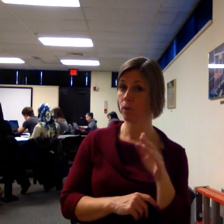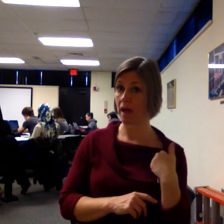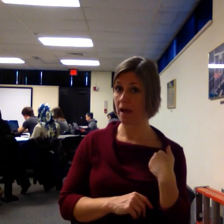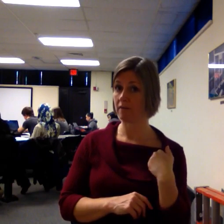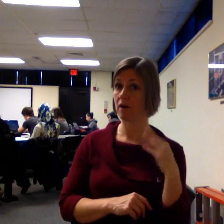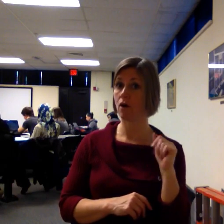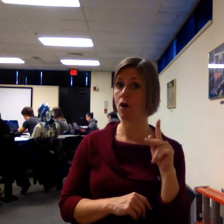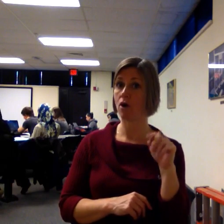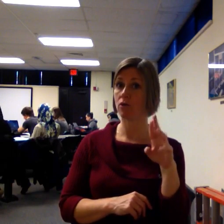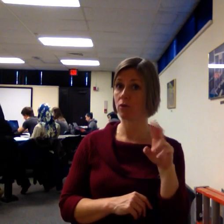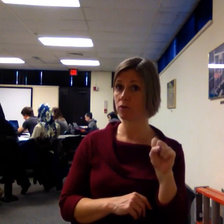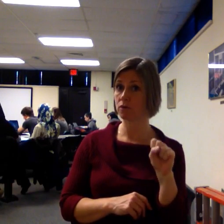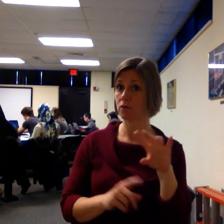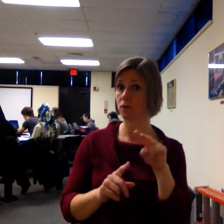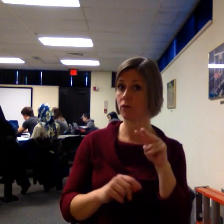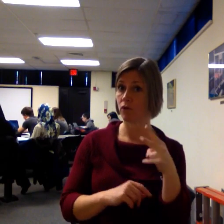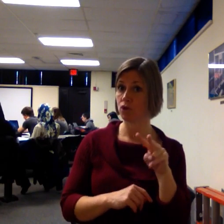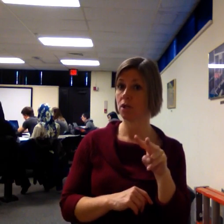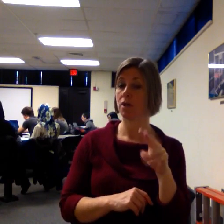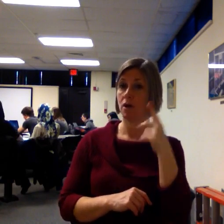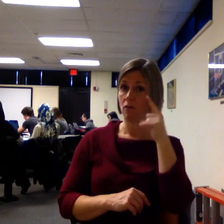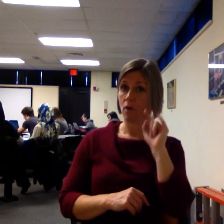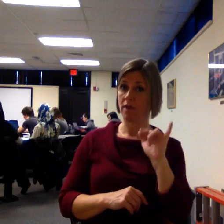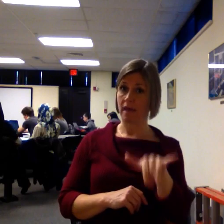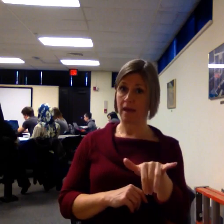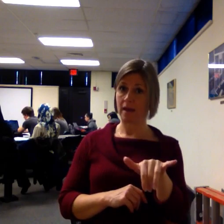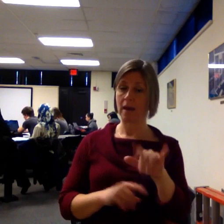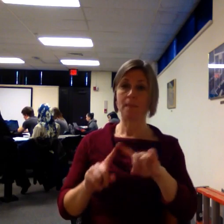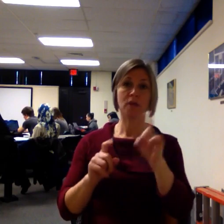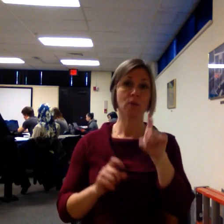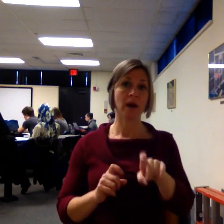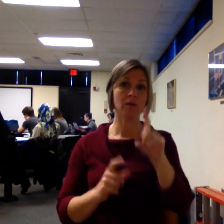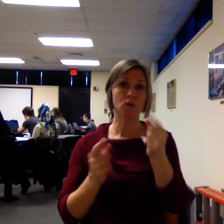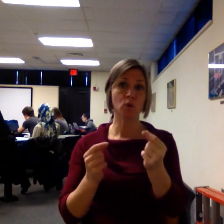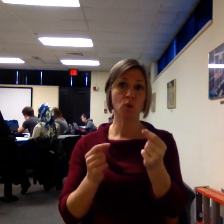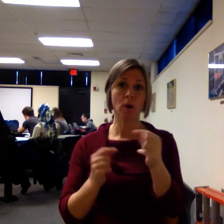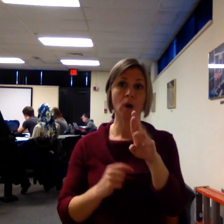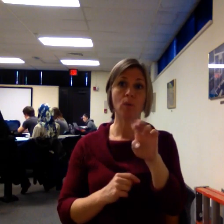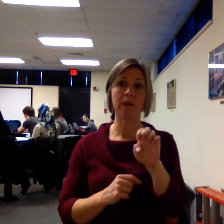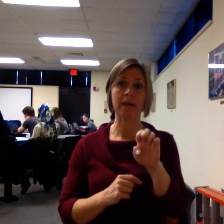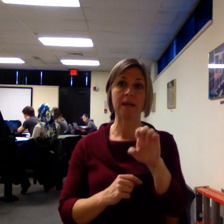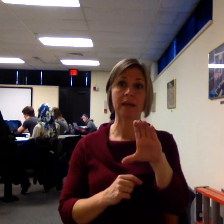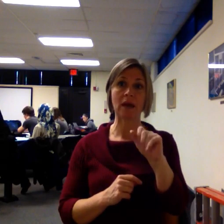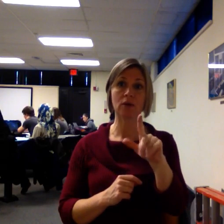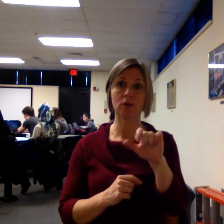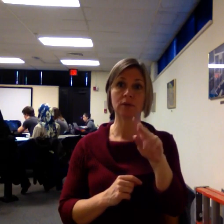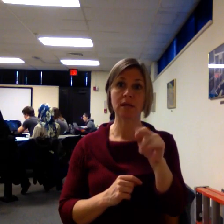that. But then you'll have to do a recalculation with your company numbers to compare against RMA